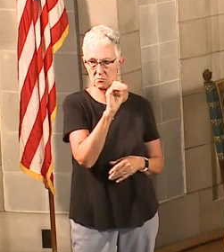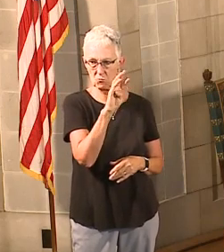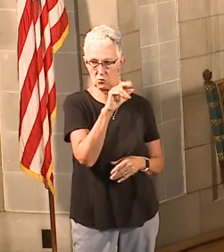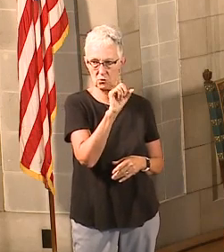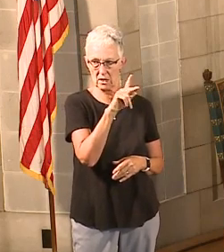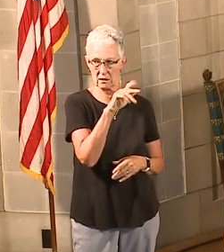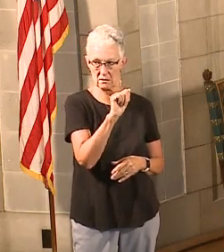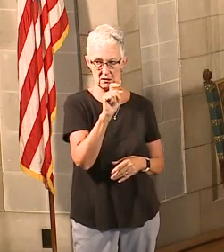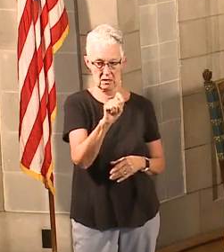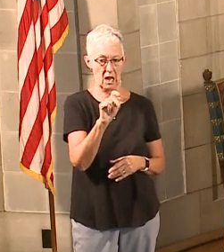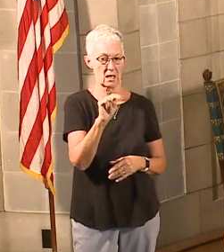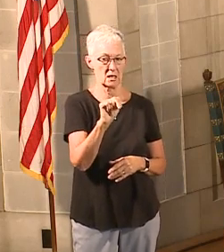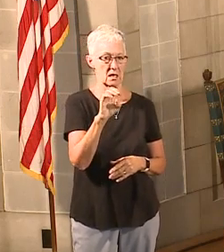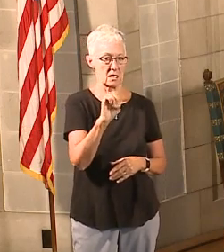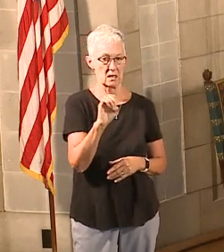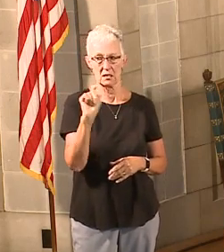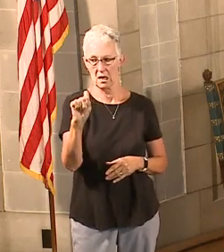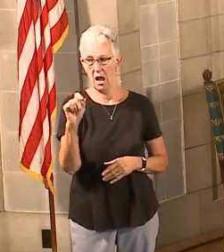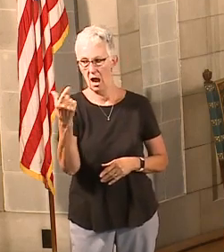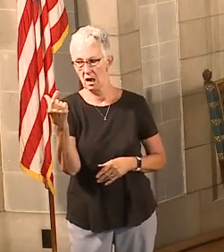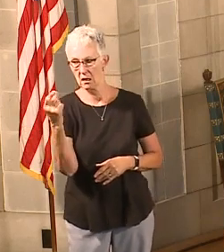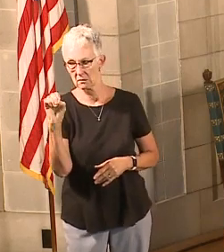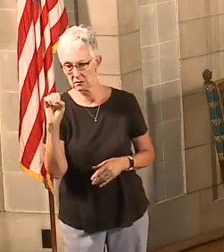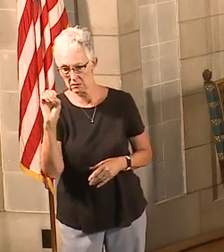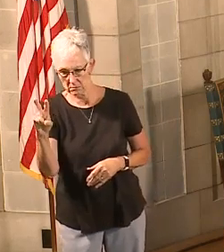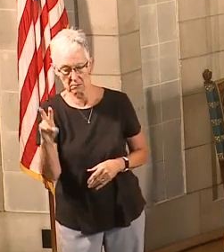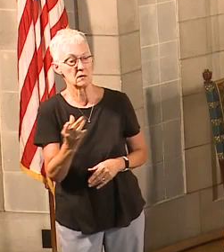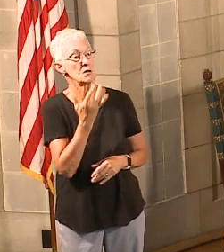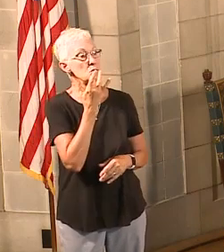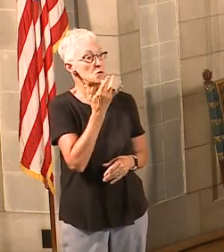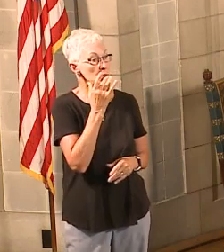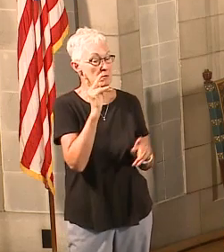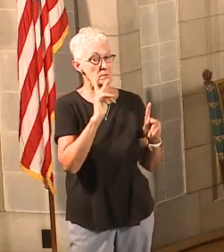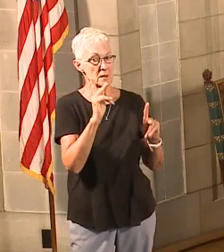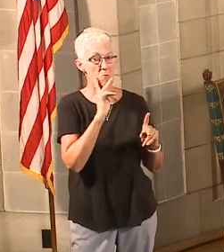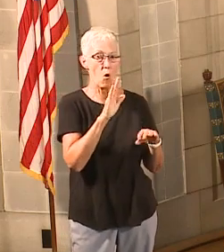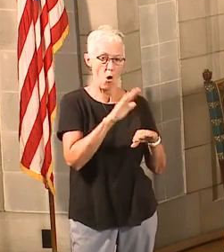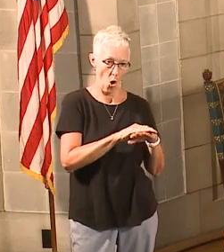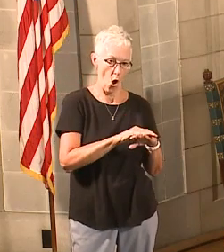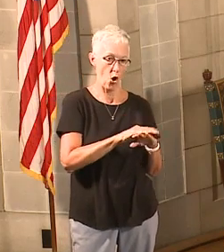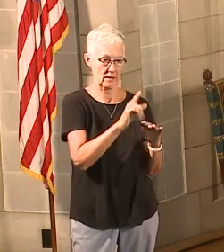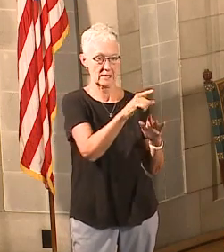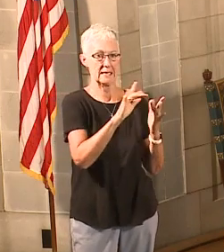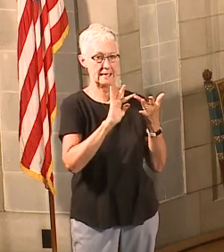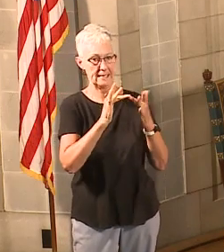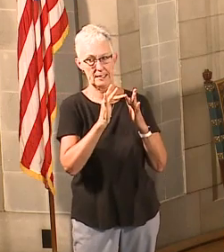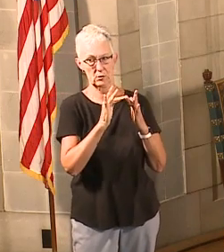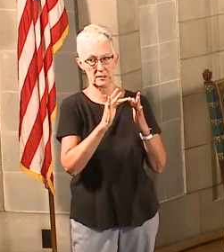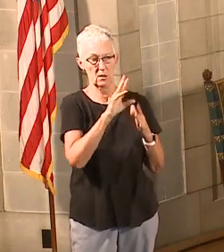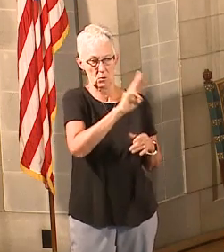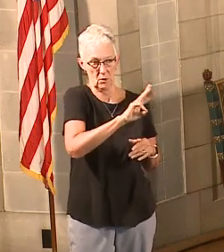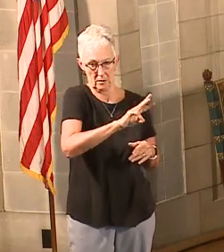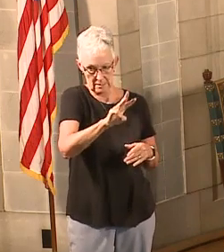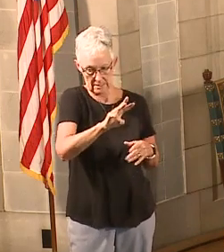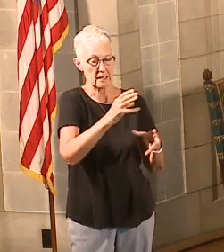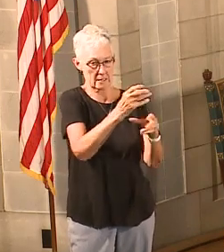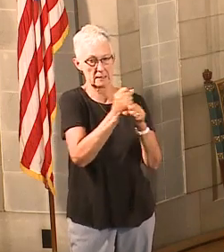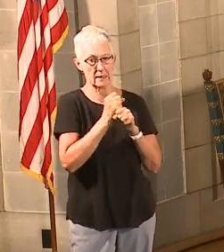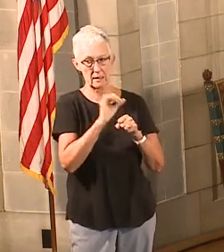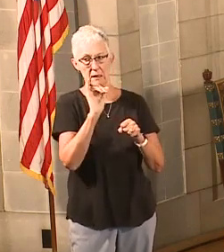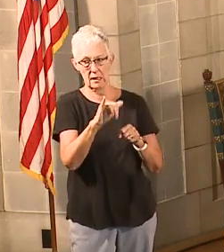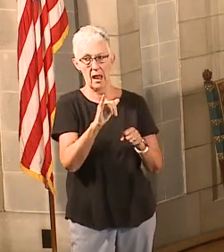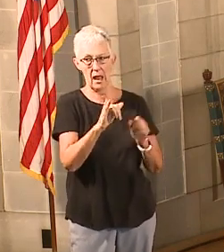accessnebraska.ne.gov, and that's the website. And we really want people to go to the website to do this, because that is going to be the easiest, most efficient way to be able to make sure we're covering